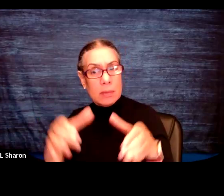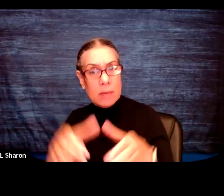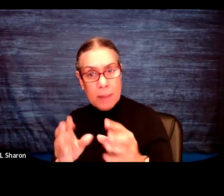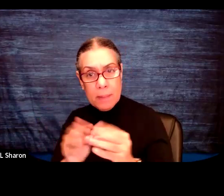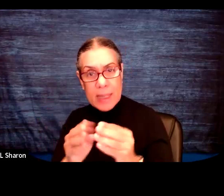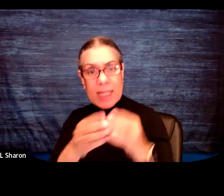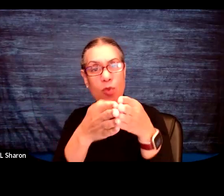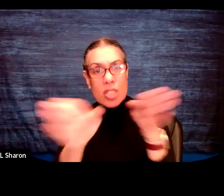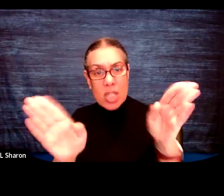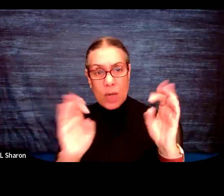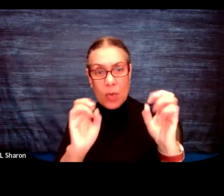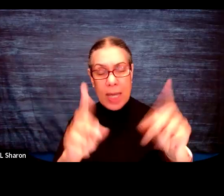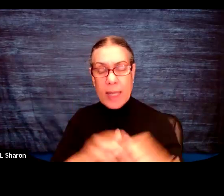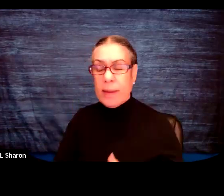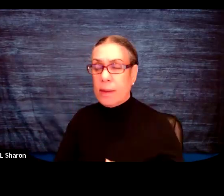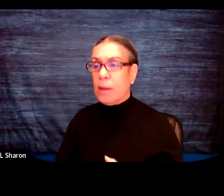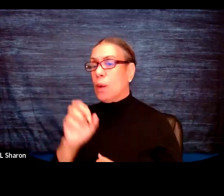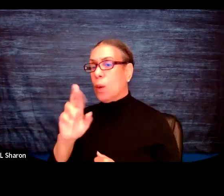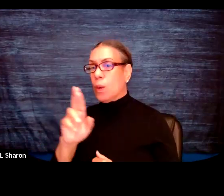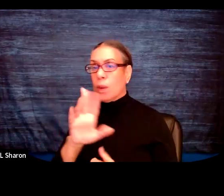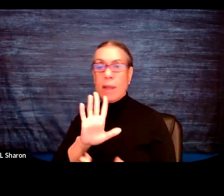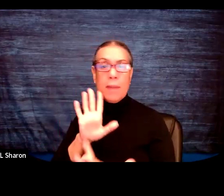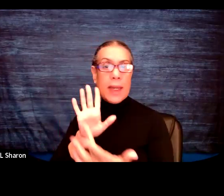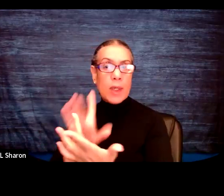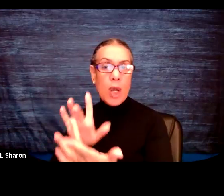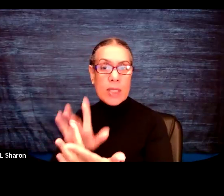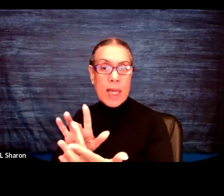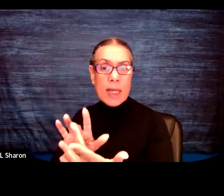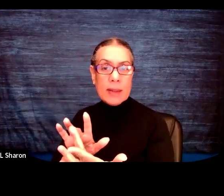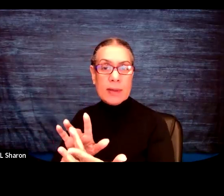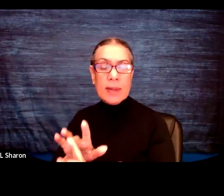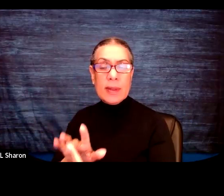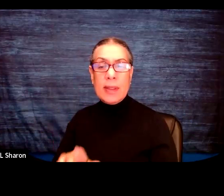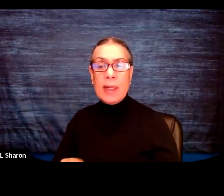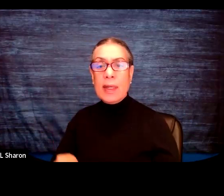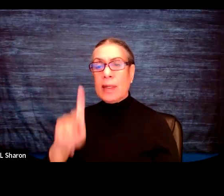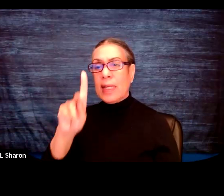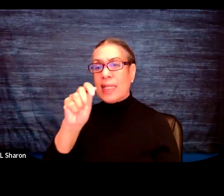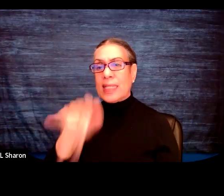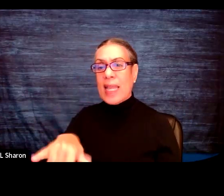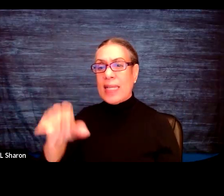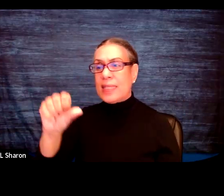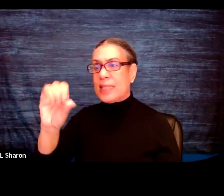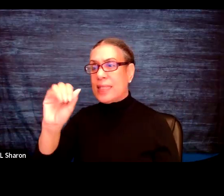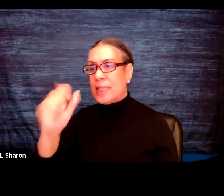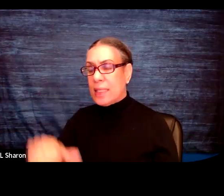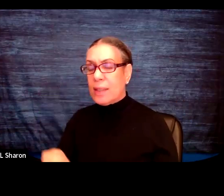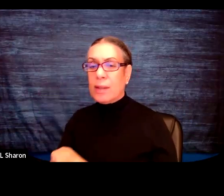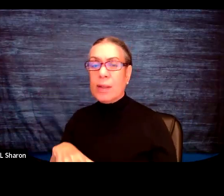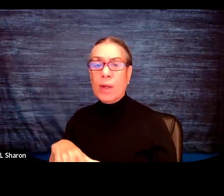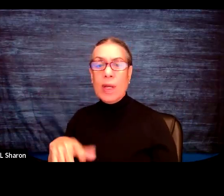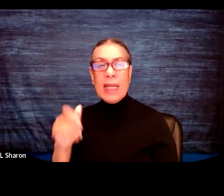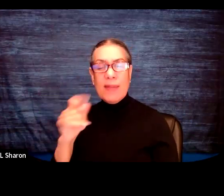general education. They might reach out to Kay Seal and Christine if they see a lot of